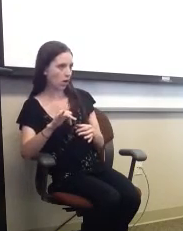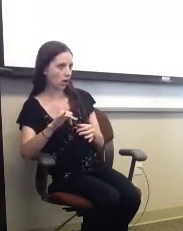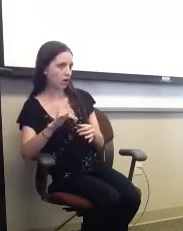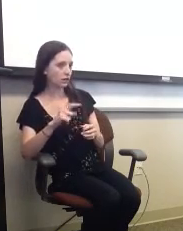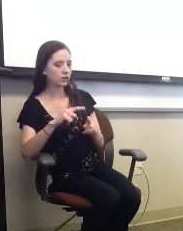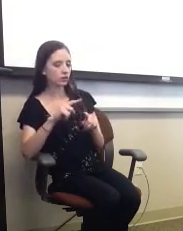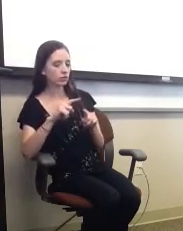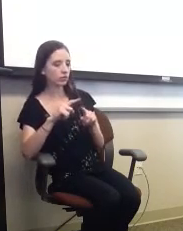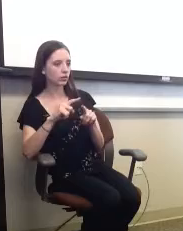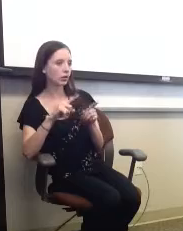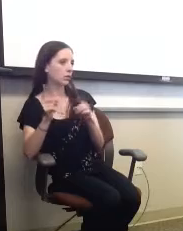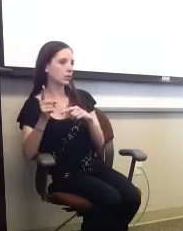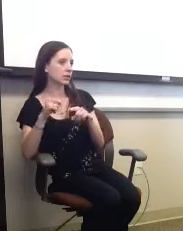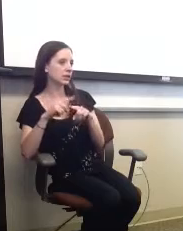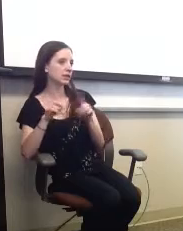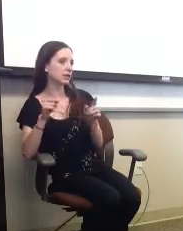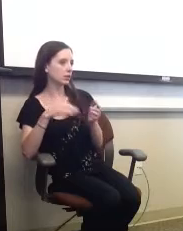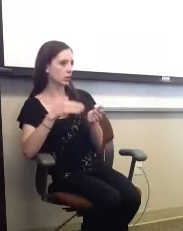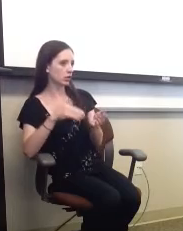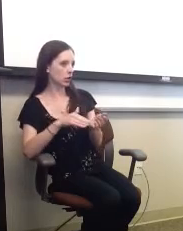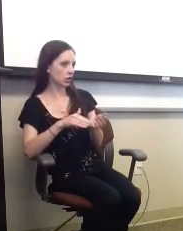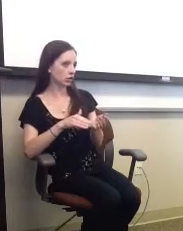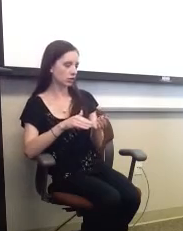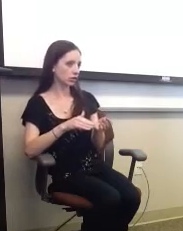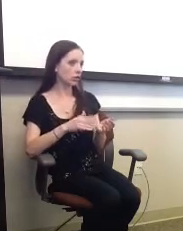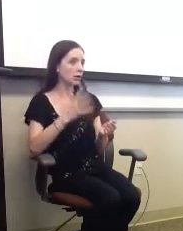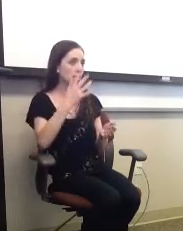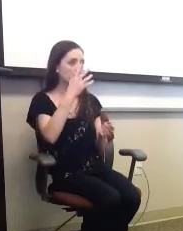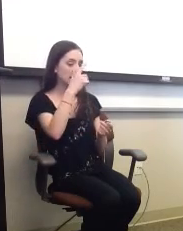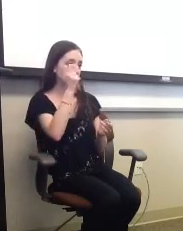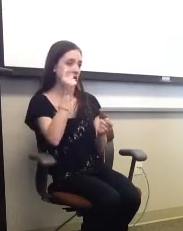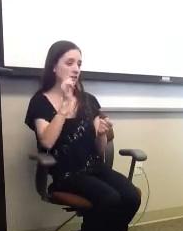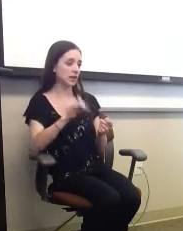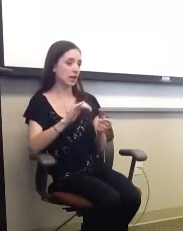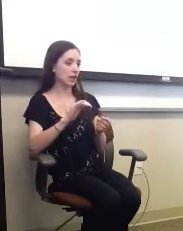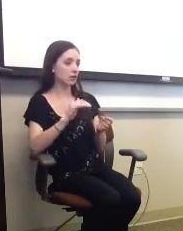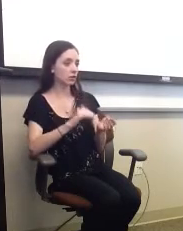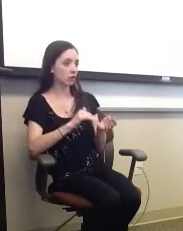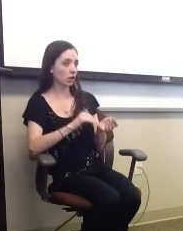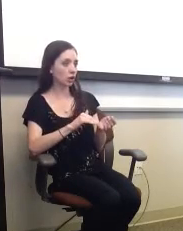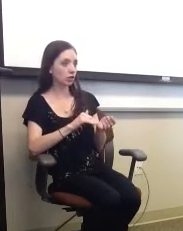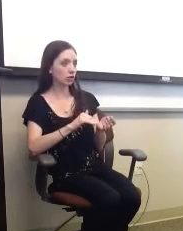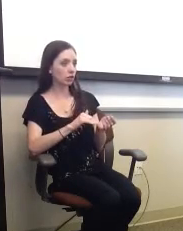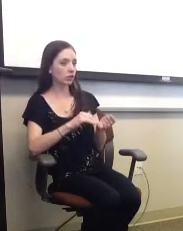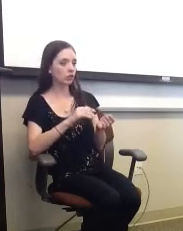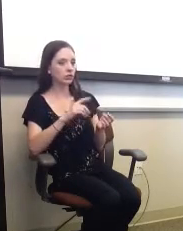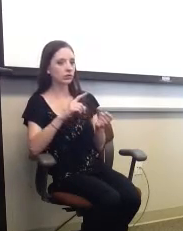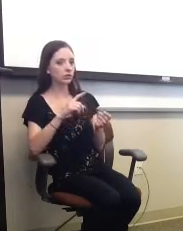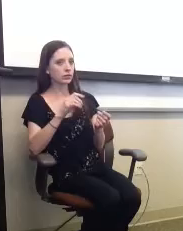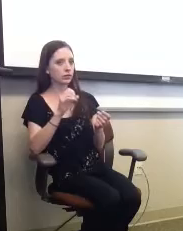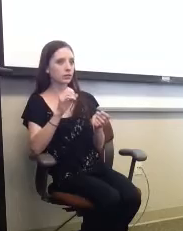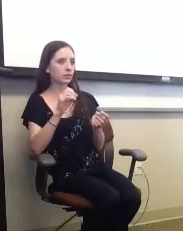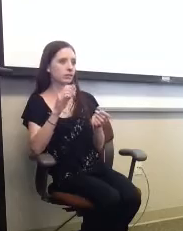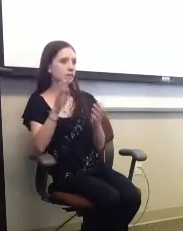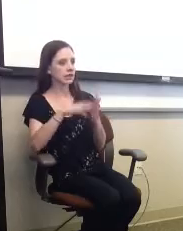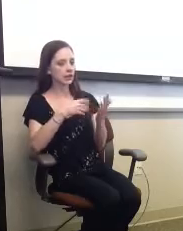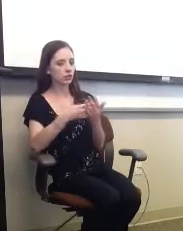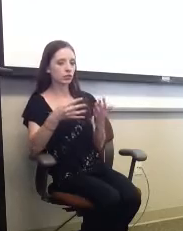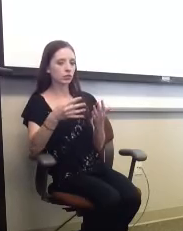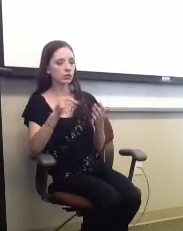delay services to our client because the doctor this guy's been scheduled to see for the last 2 months got called out of town unexpectedly, if someone else in the